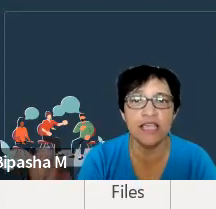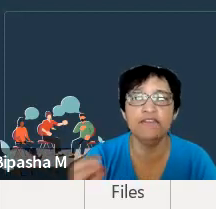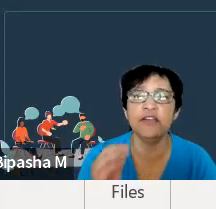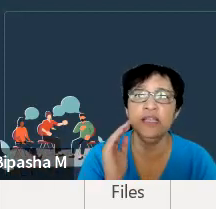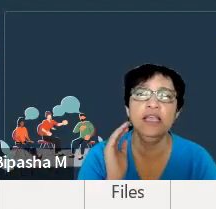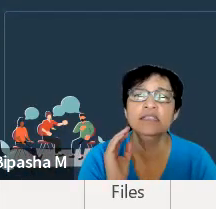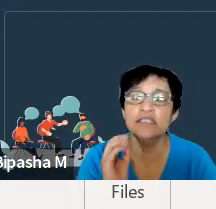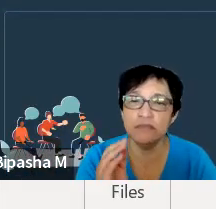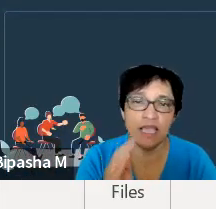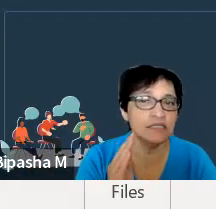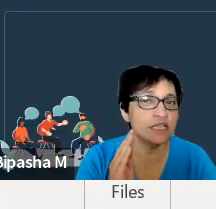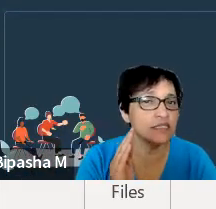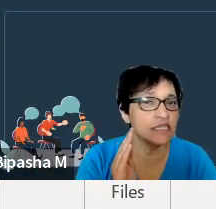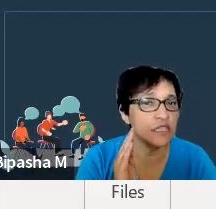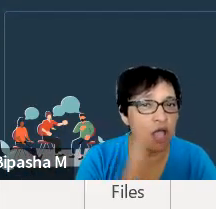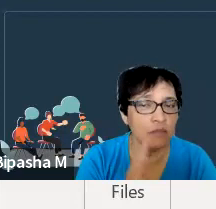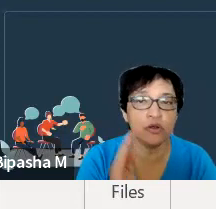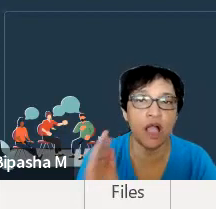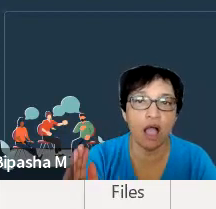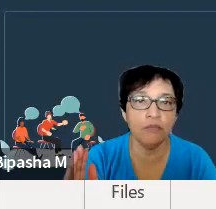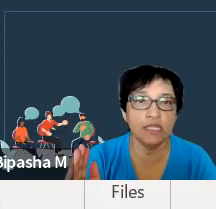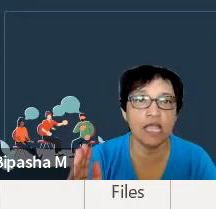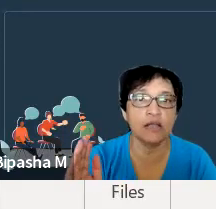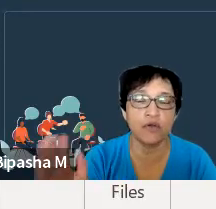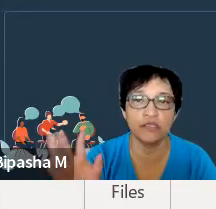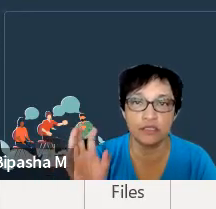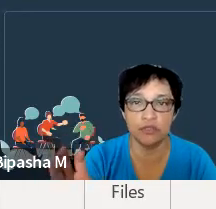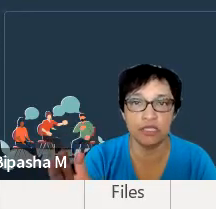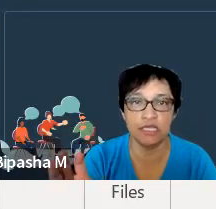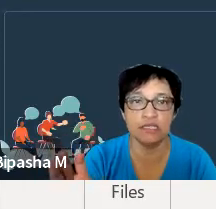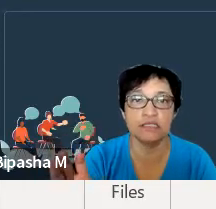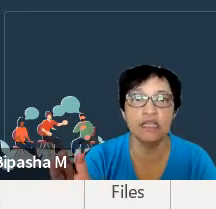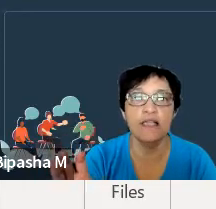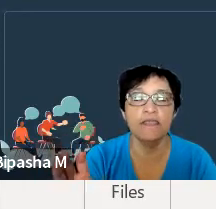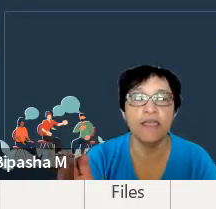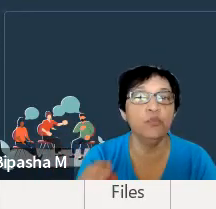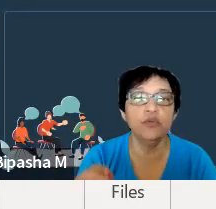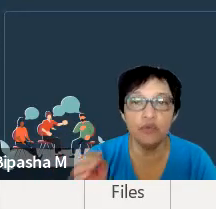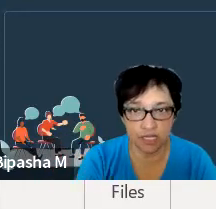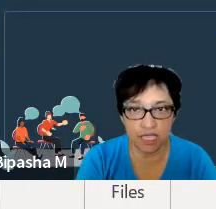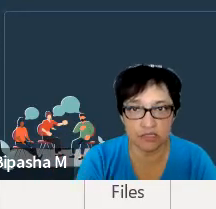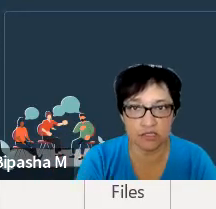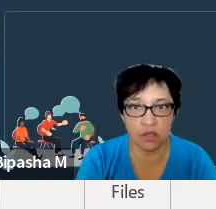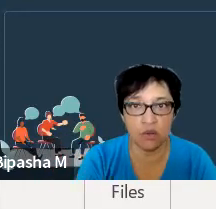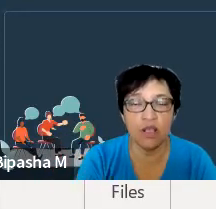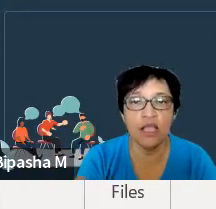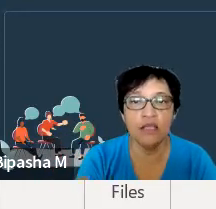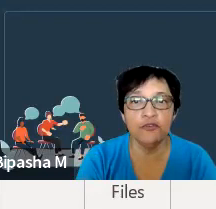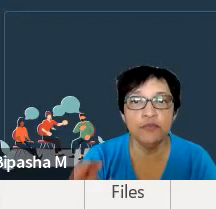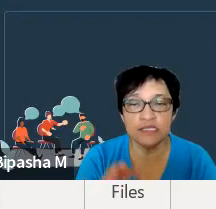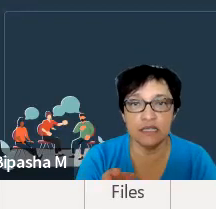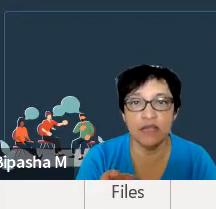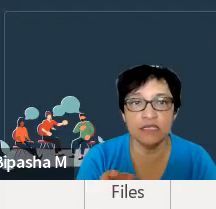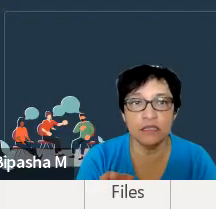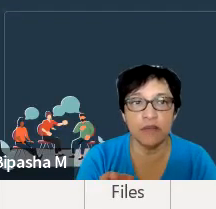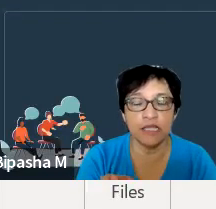areas. They have stigma is a lot more common across communities than we realize. So for